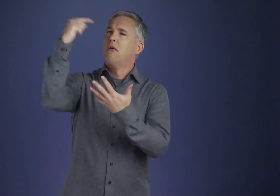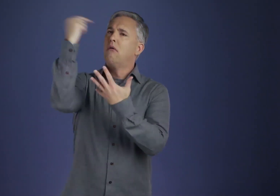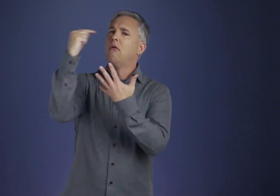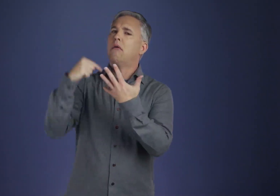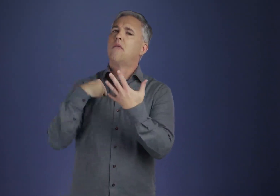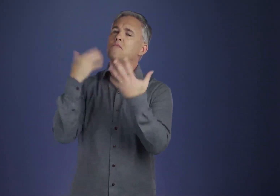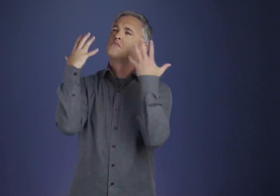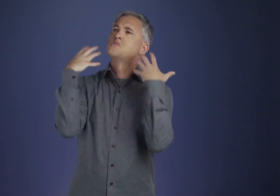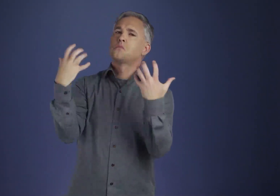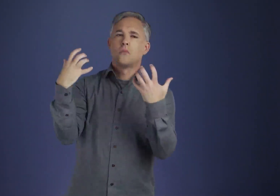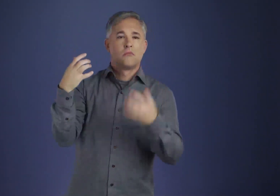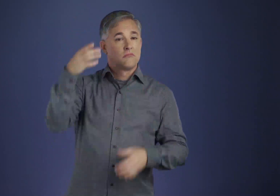fulfill their demands.